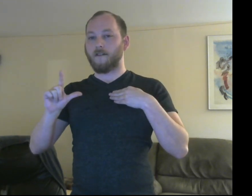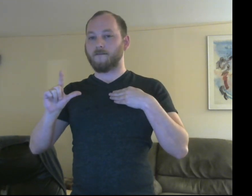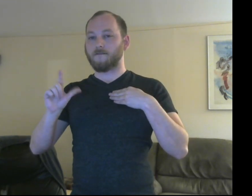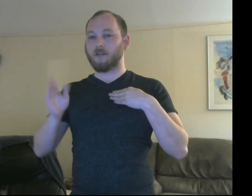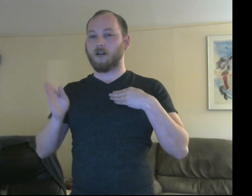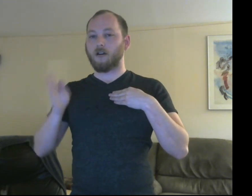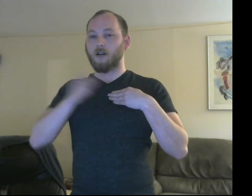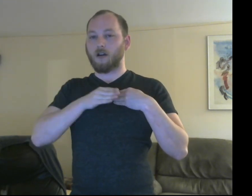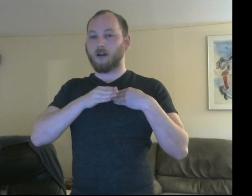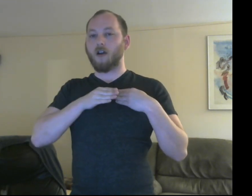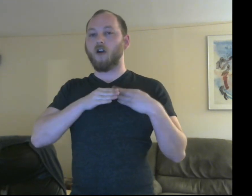little area,